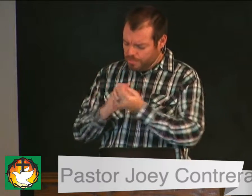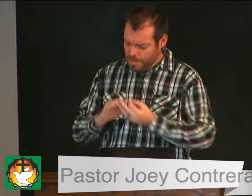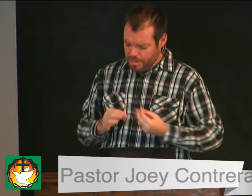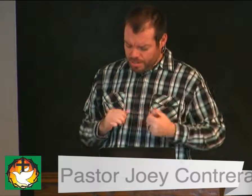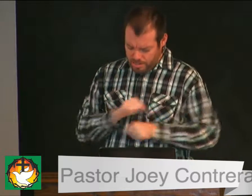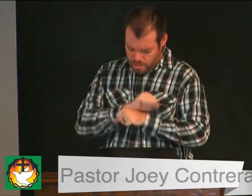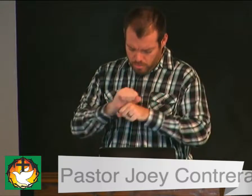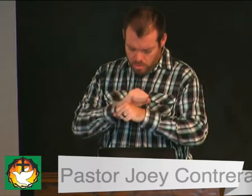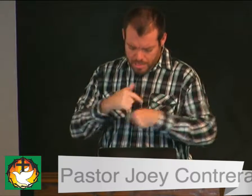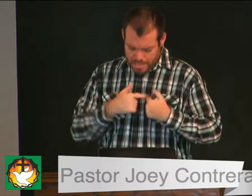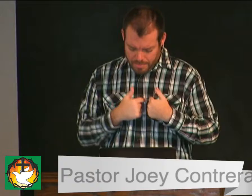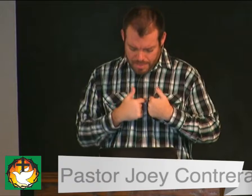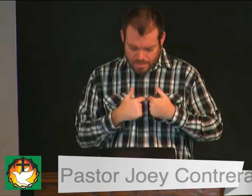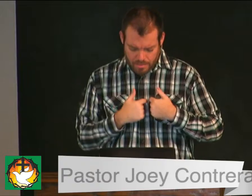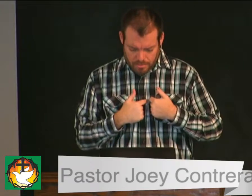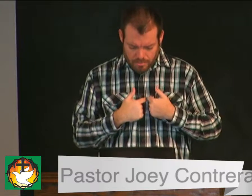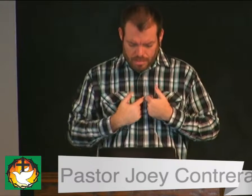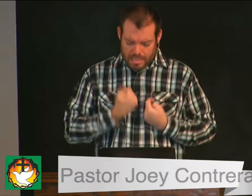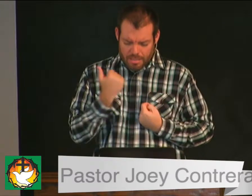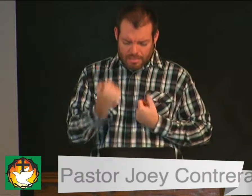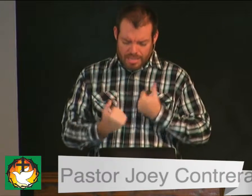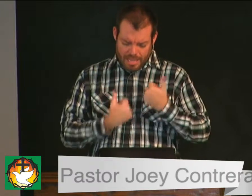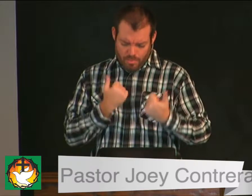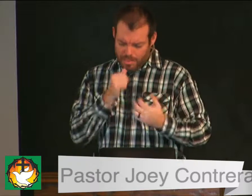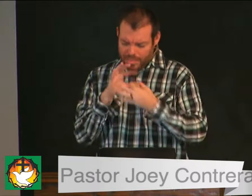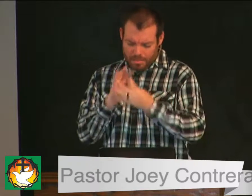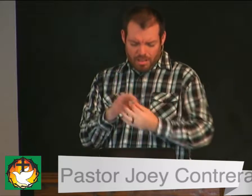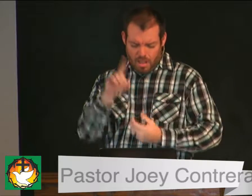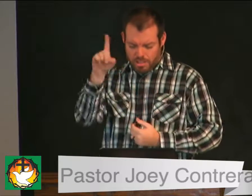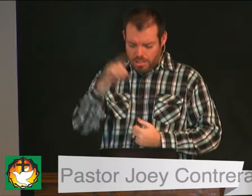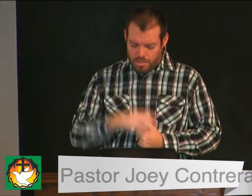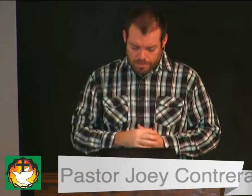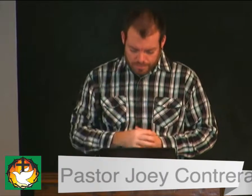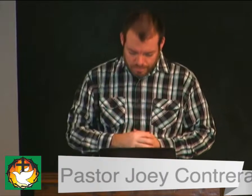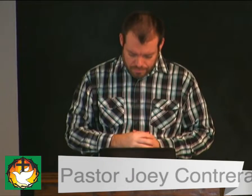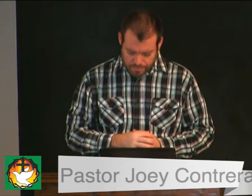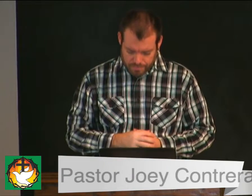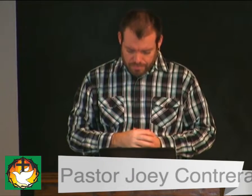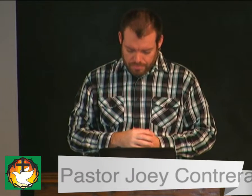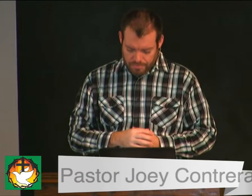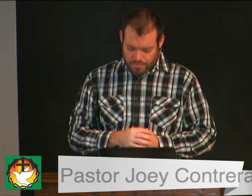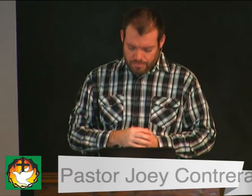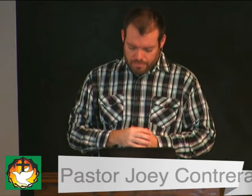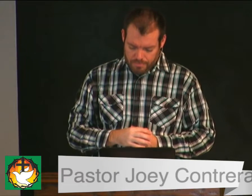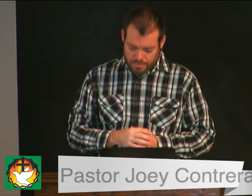ask Holy Spirit to work in me, eliminate what does not belong to you.